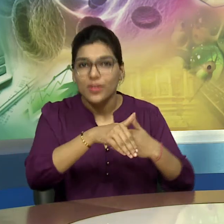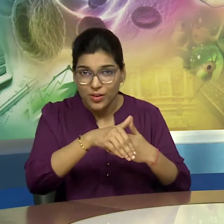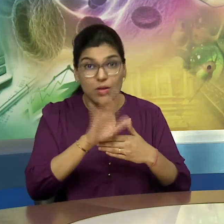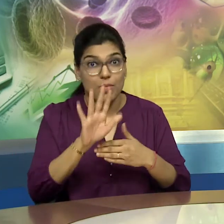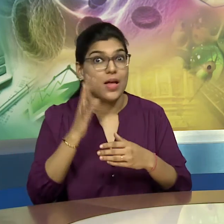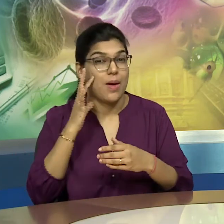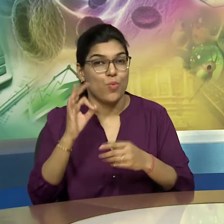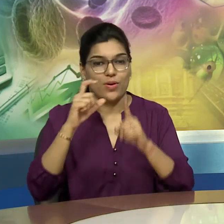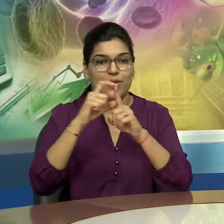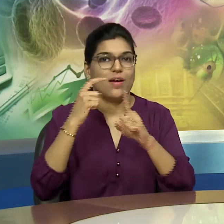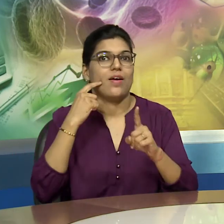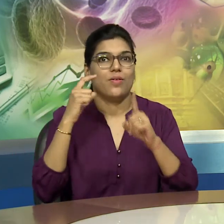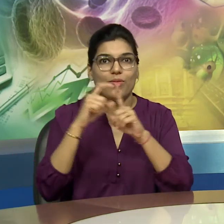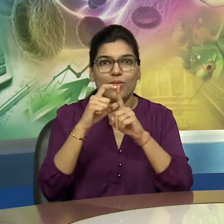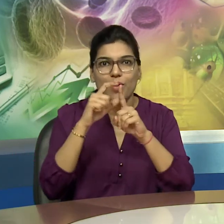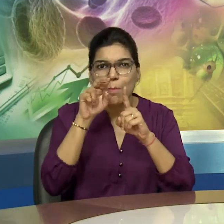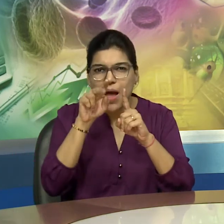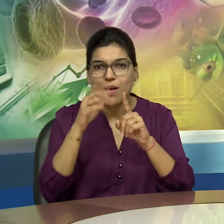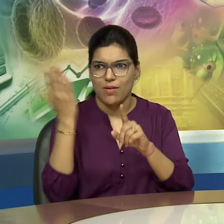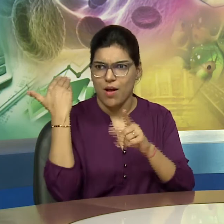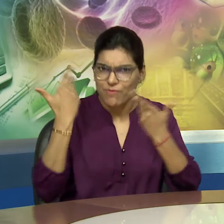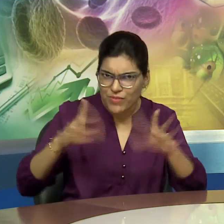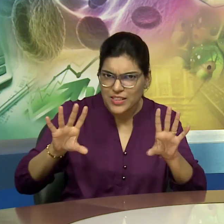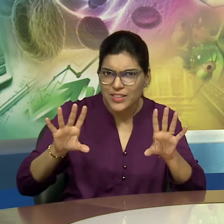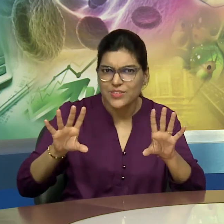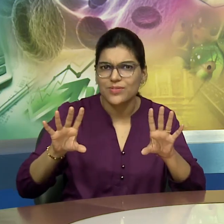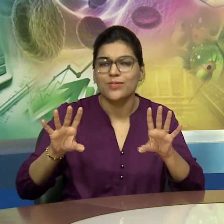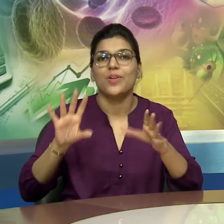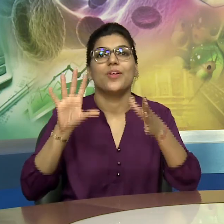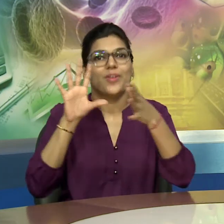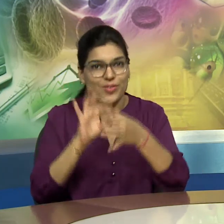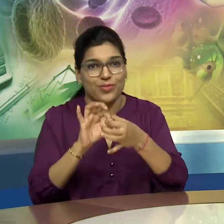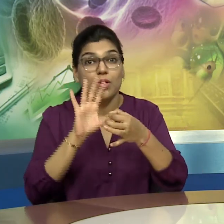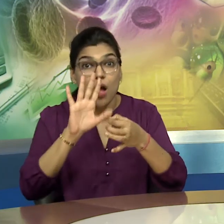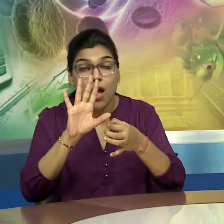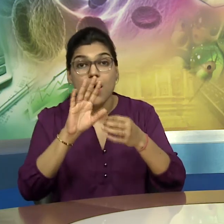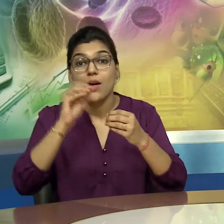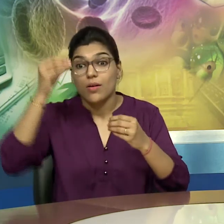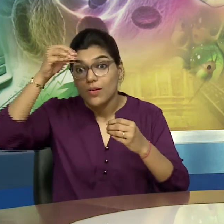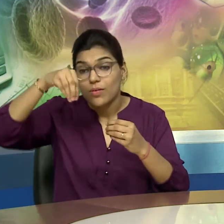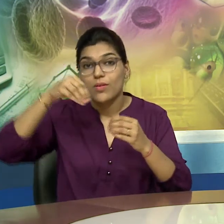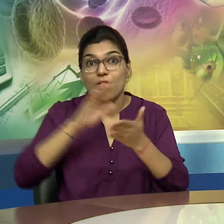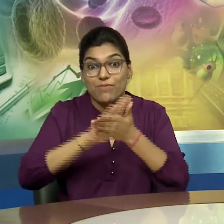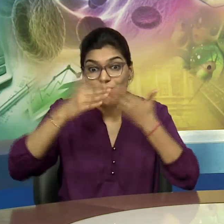not finished. See, did not is used. This is for question.